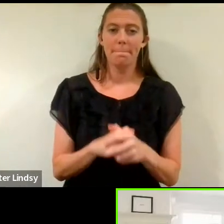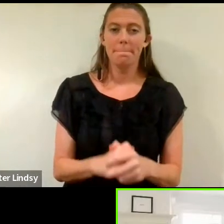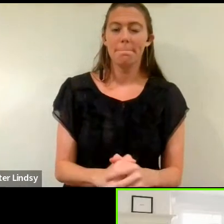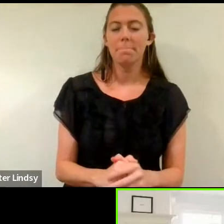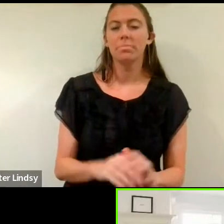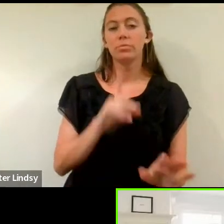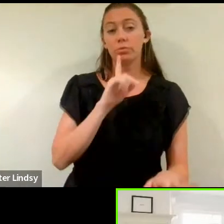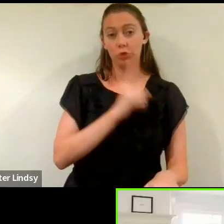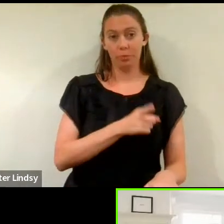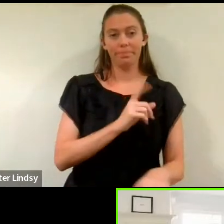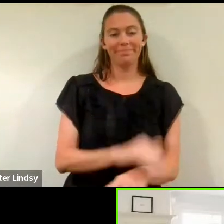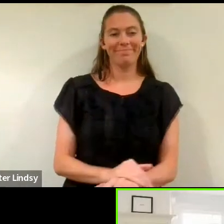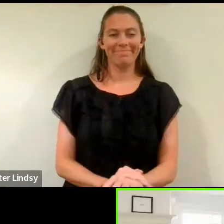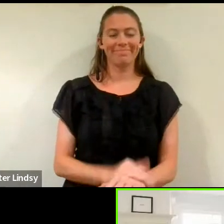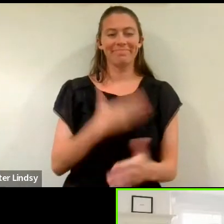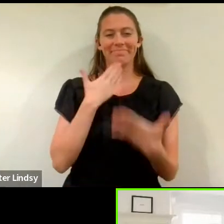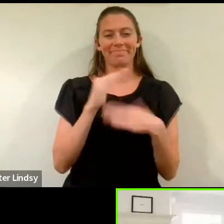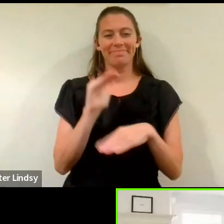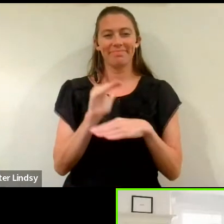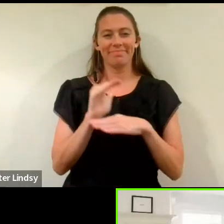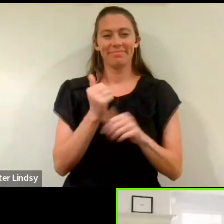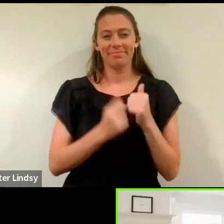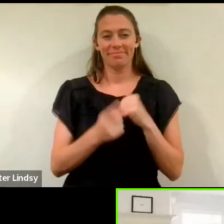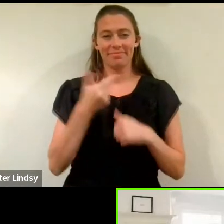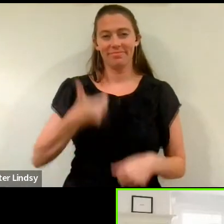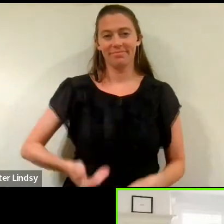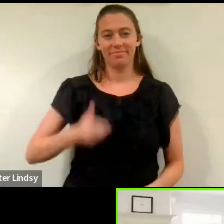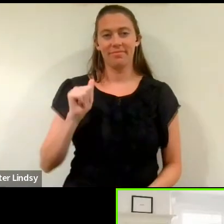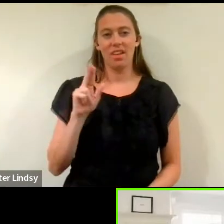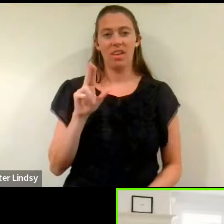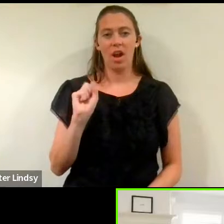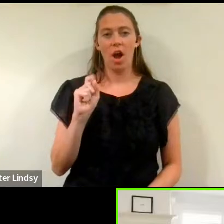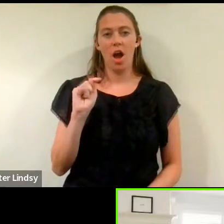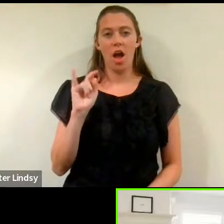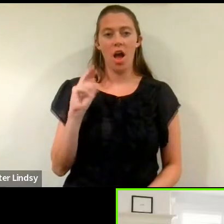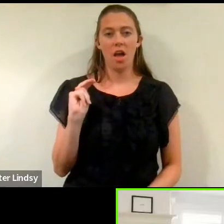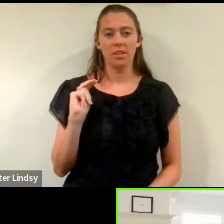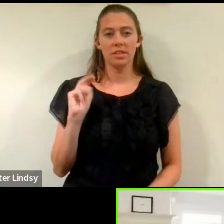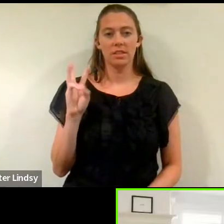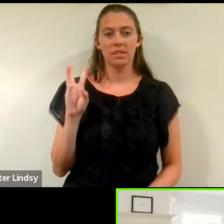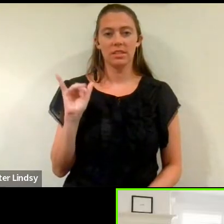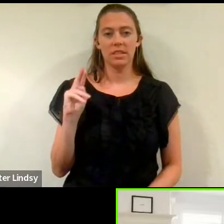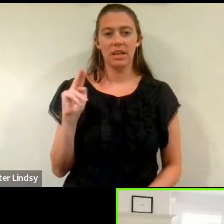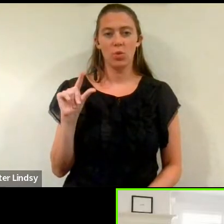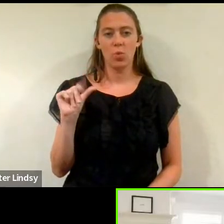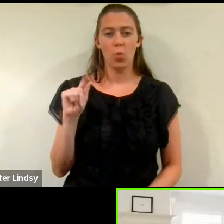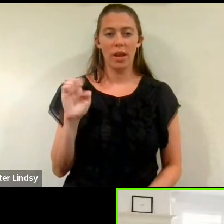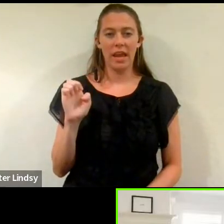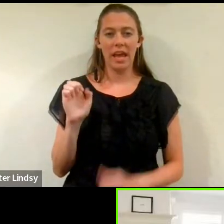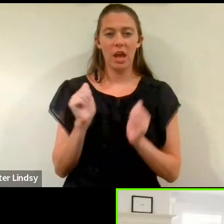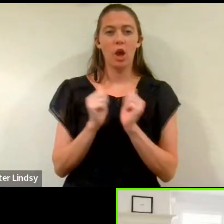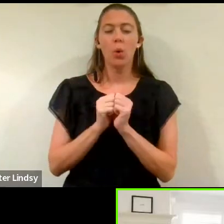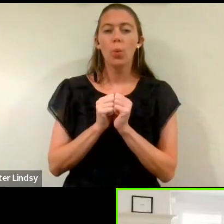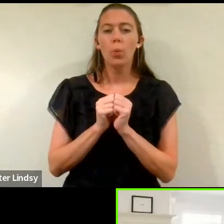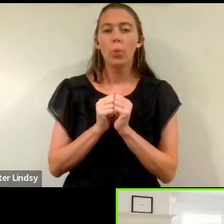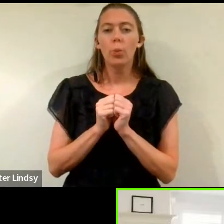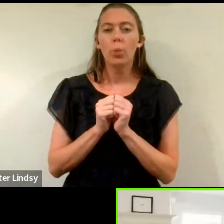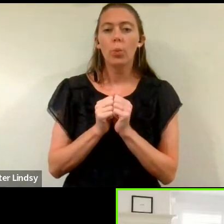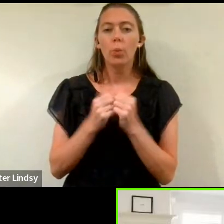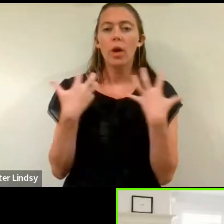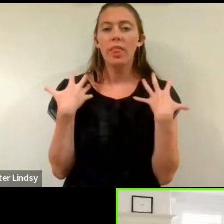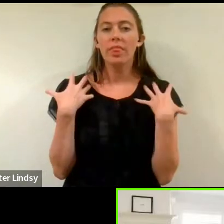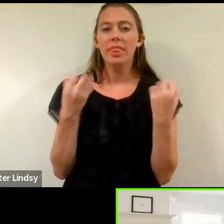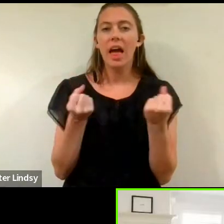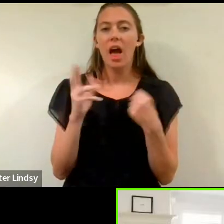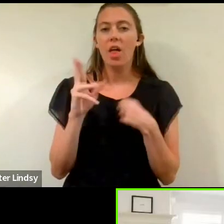Yes. Good evening, everyone. Austin Wingate with the new unit, the Health Promotion and Community Partnerships